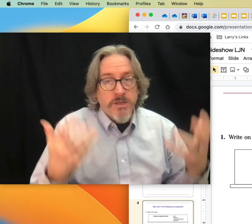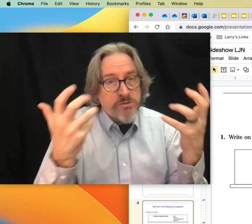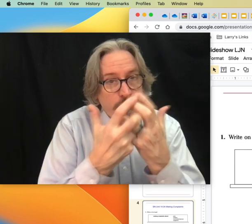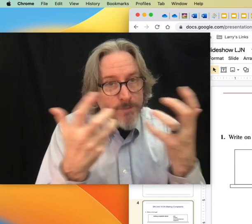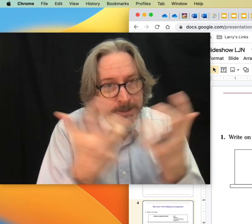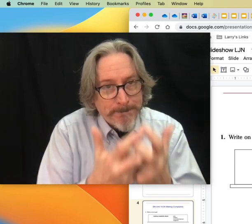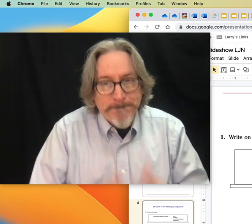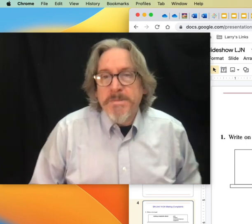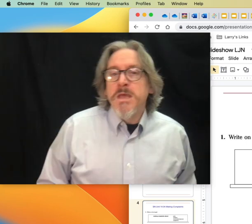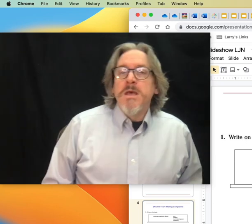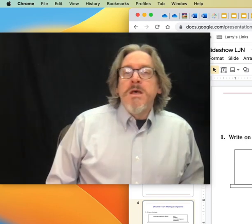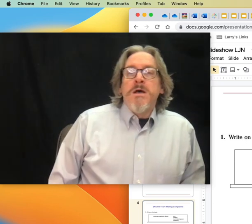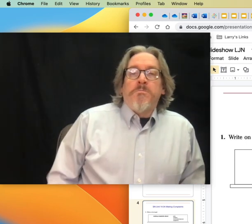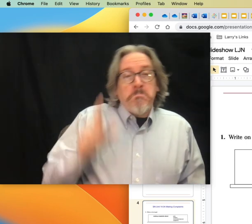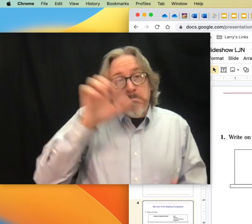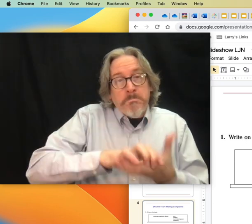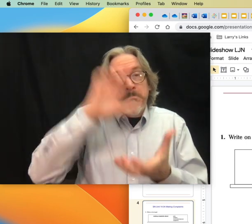together. Roommate,